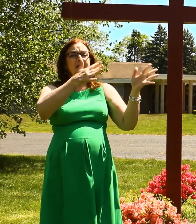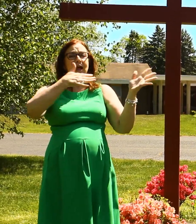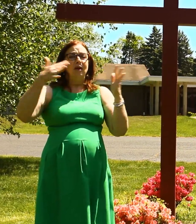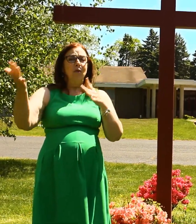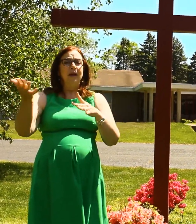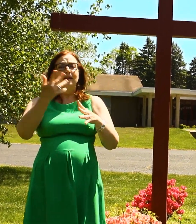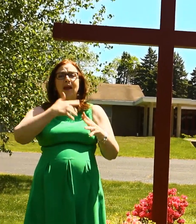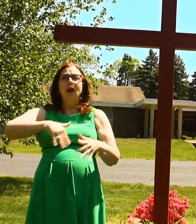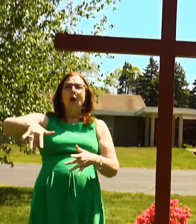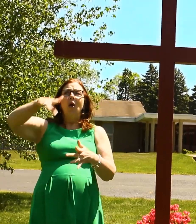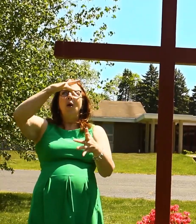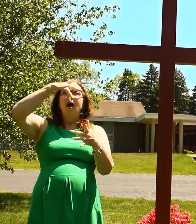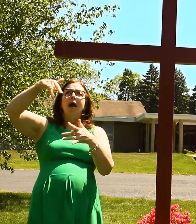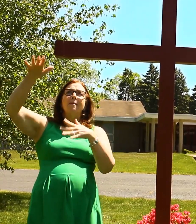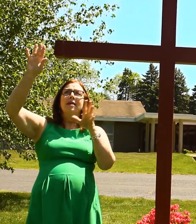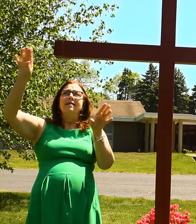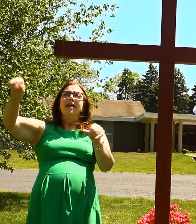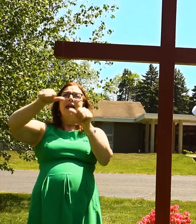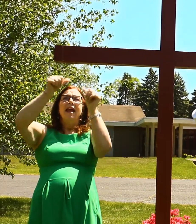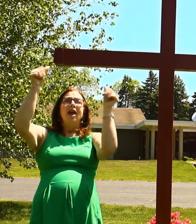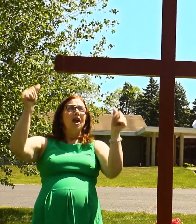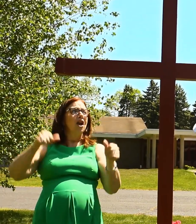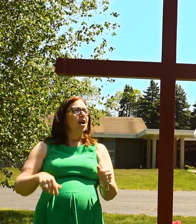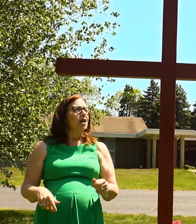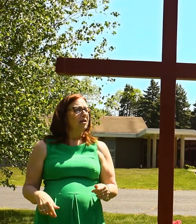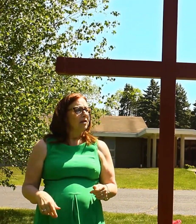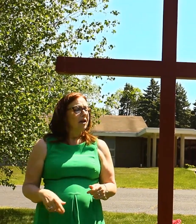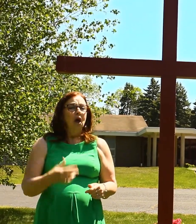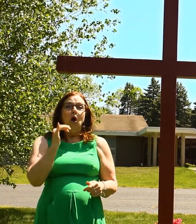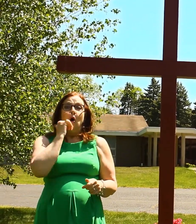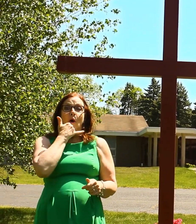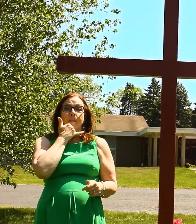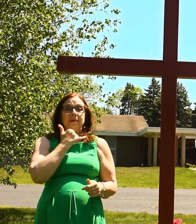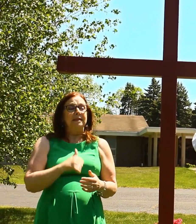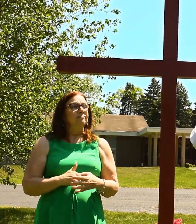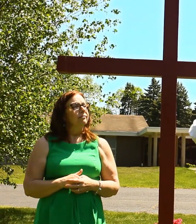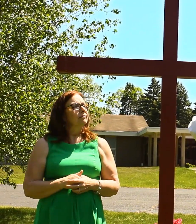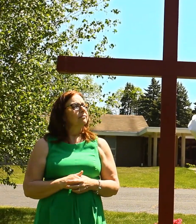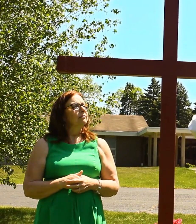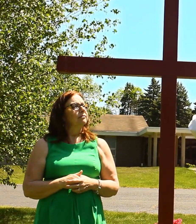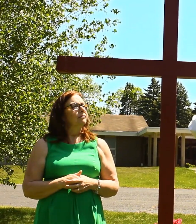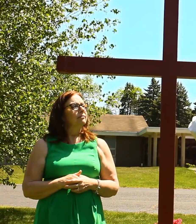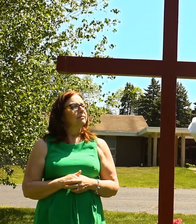they blow up in the air. Oh, I missed that one.